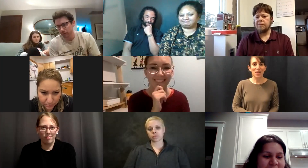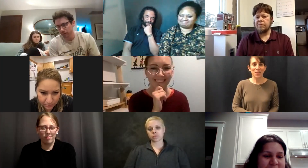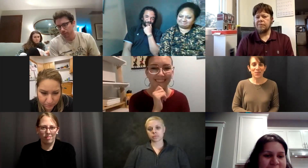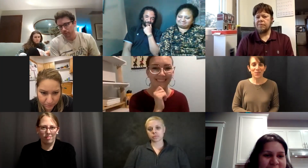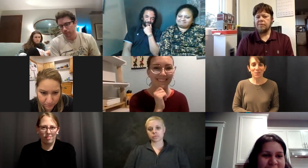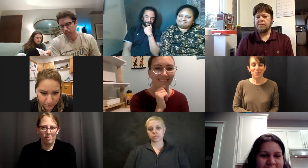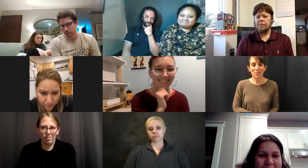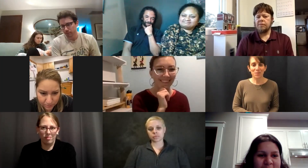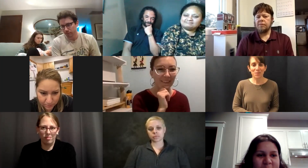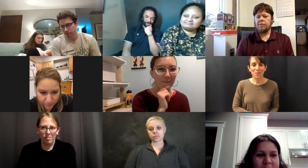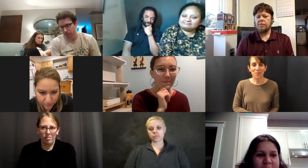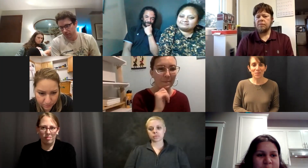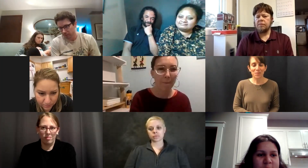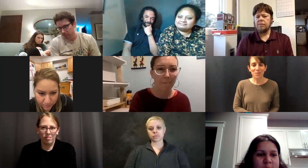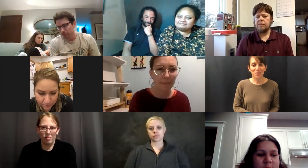Thank you.